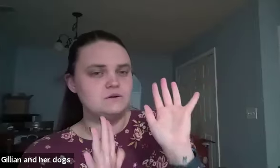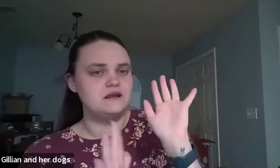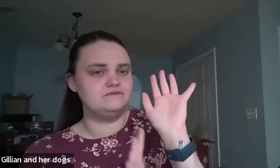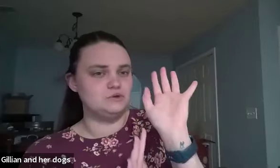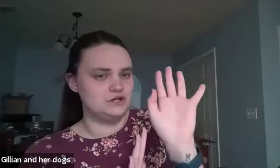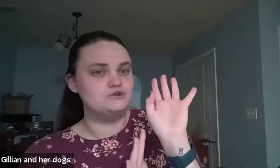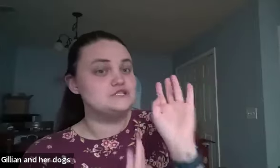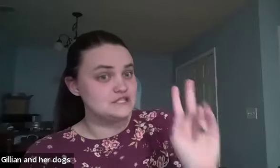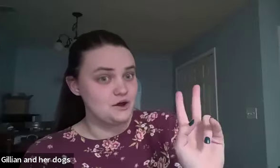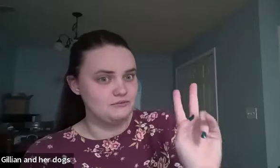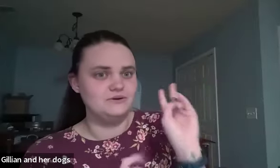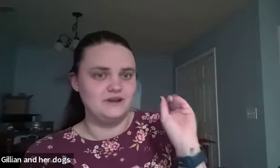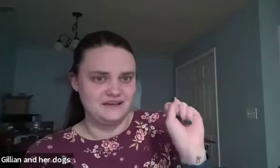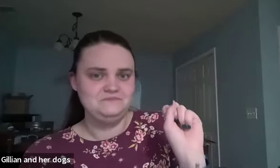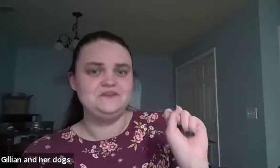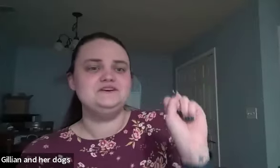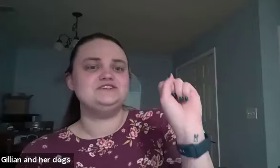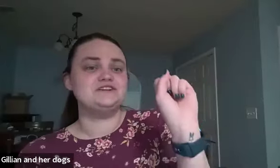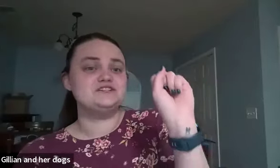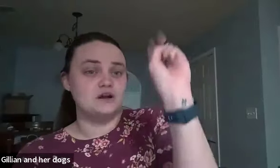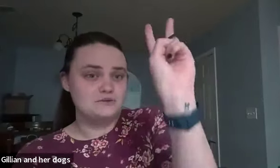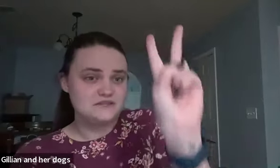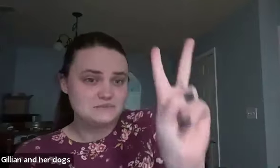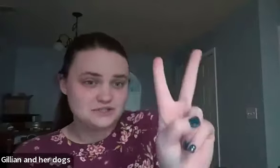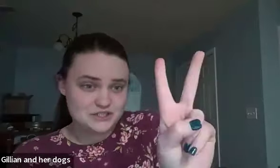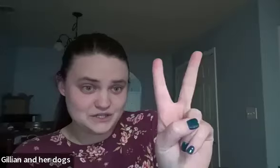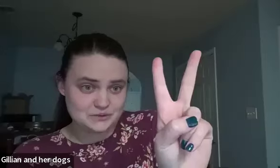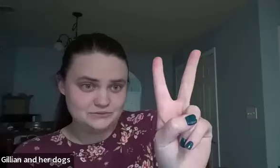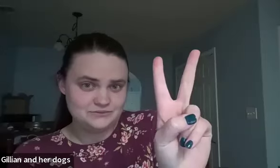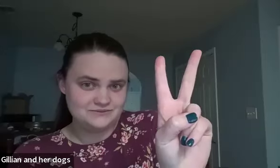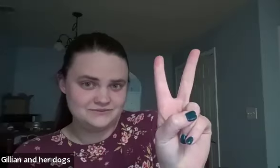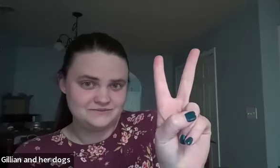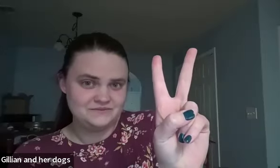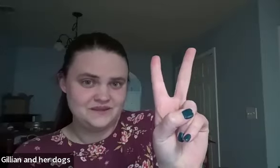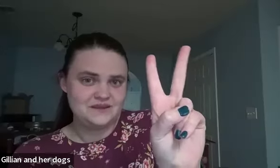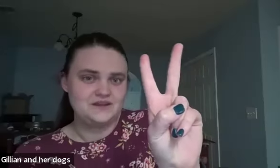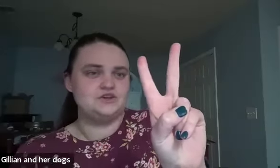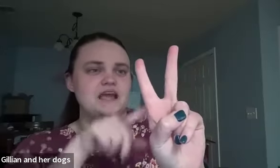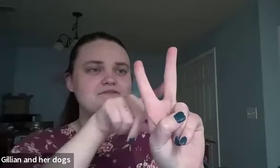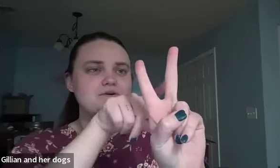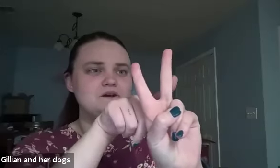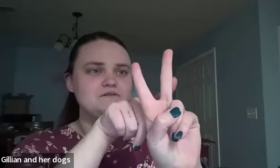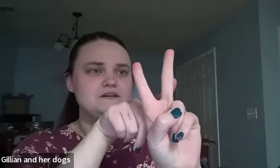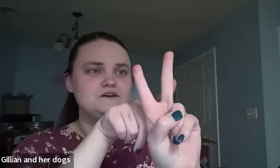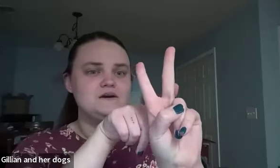So we're gonna go slow. Okay. So you're gonna start out with the number 2. You're gonna have your middle finger